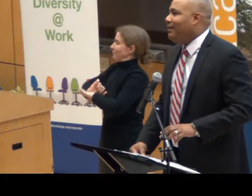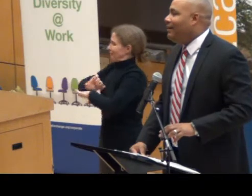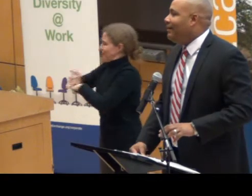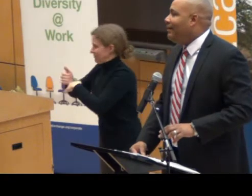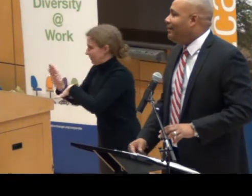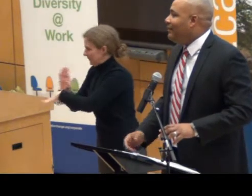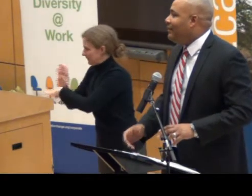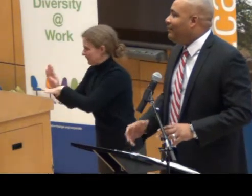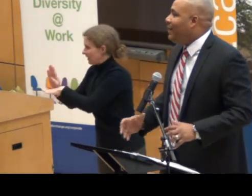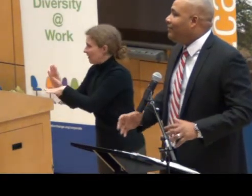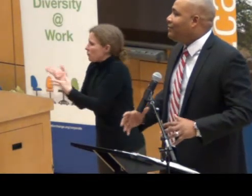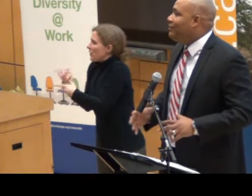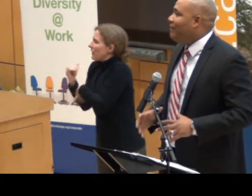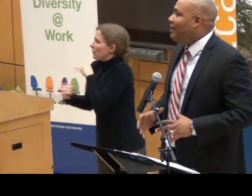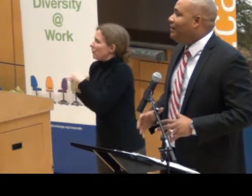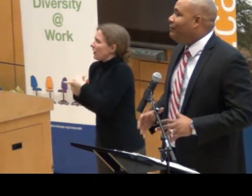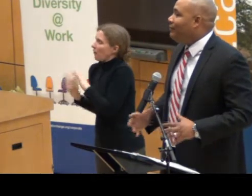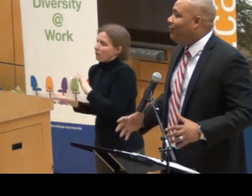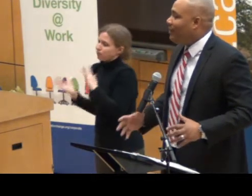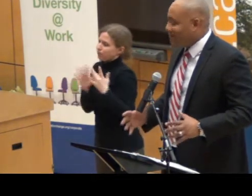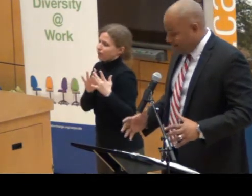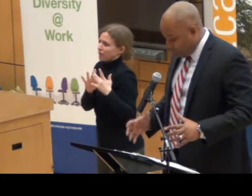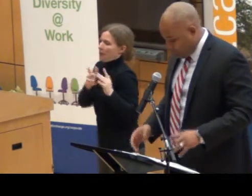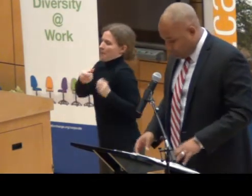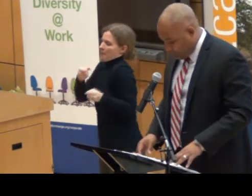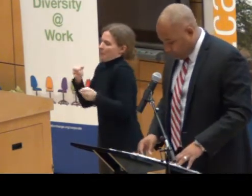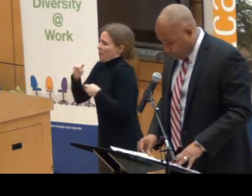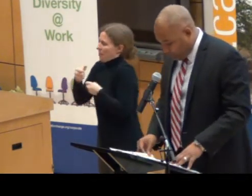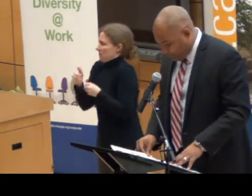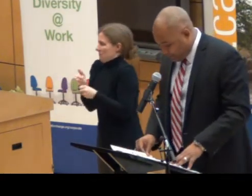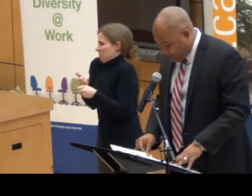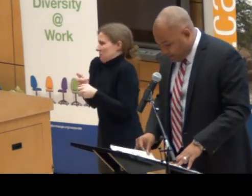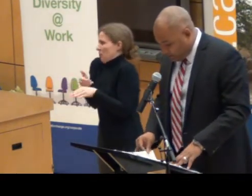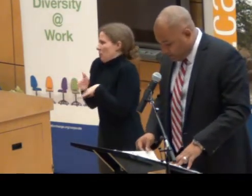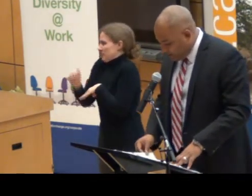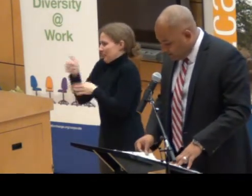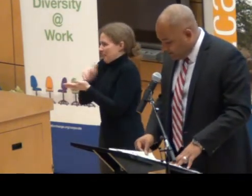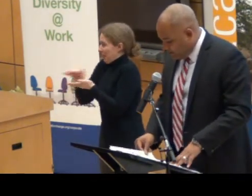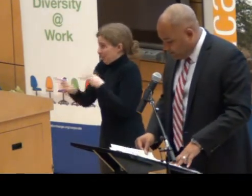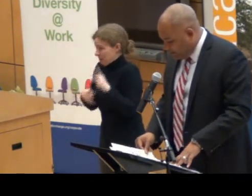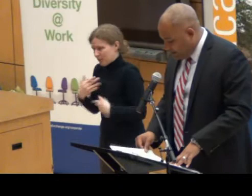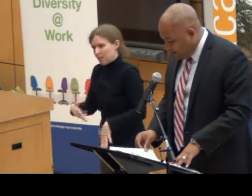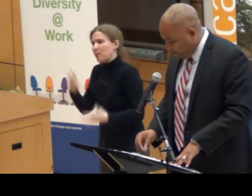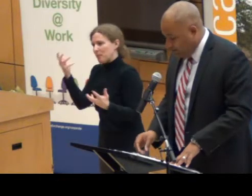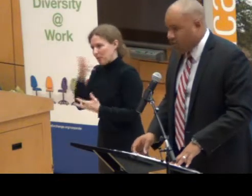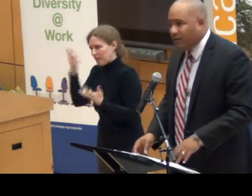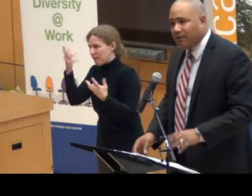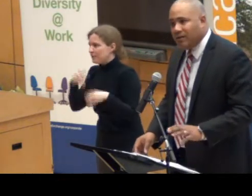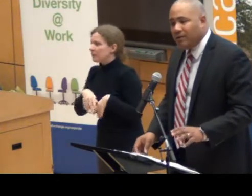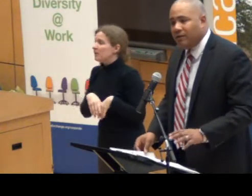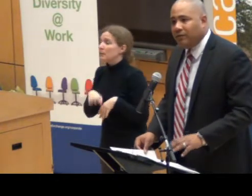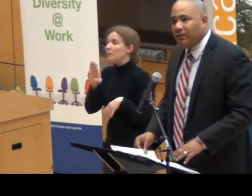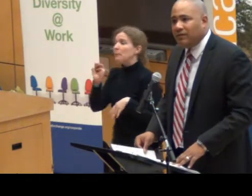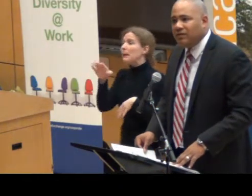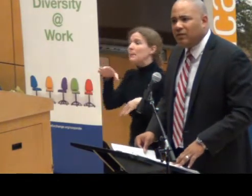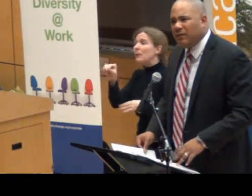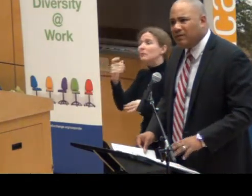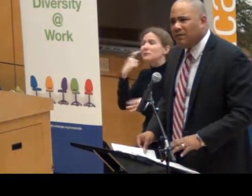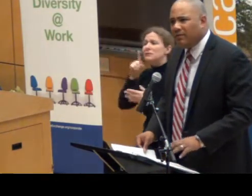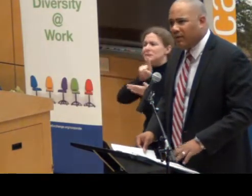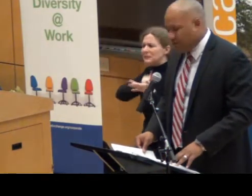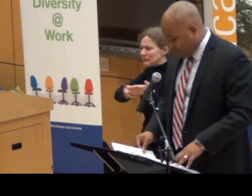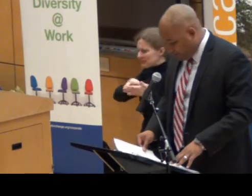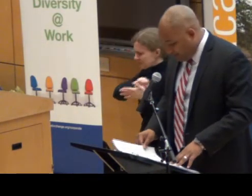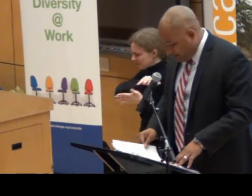they have the power to employ 10 million people. A recent study by the Bank of Montreal, this came out a few months ago,